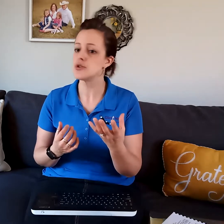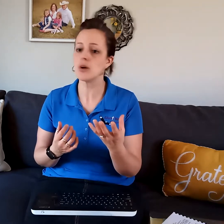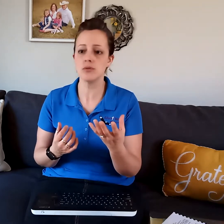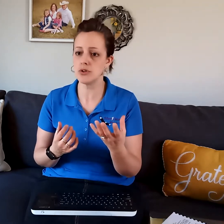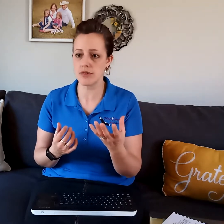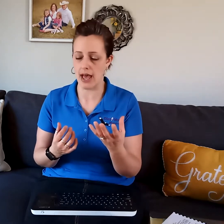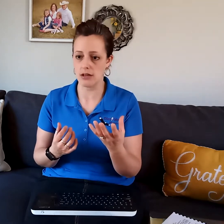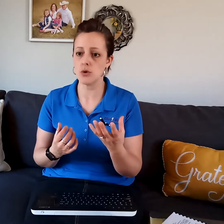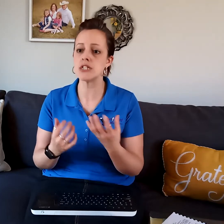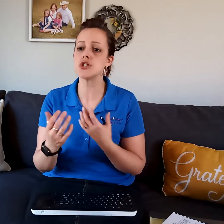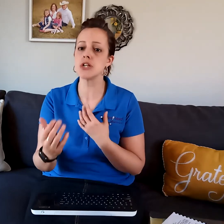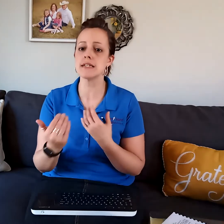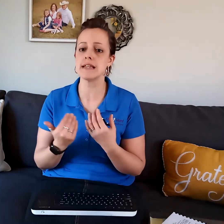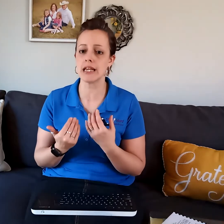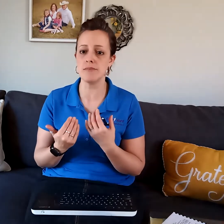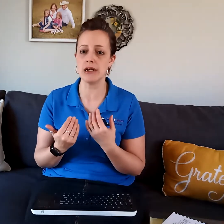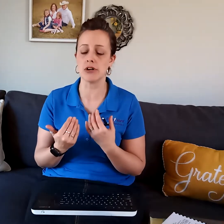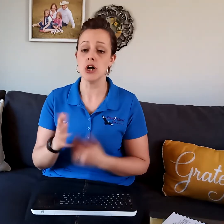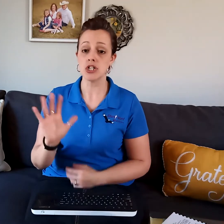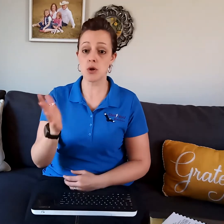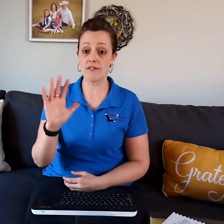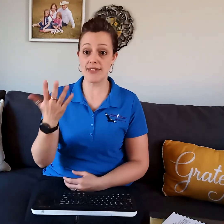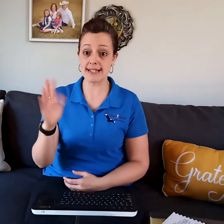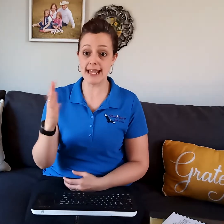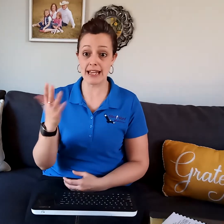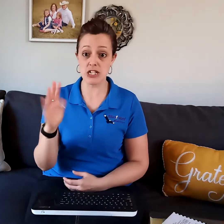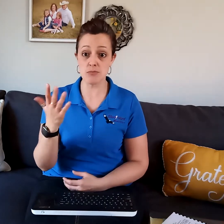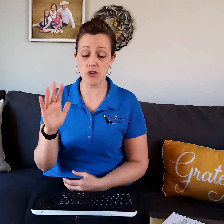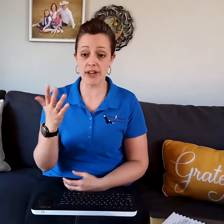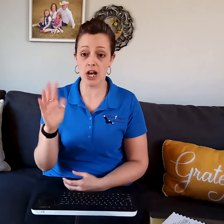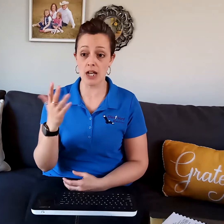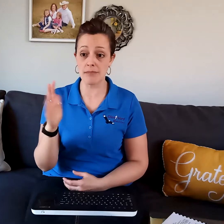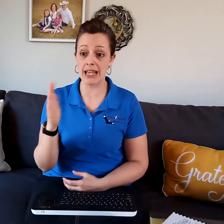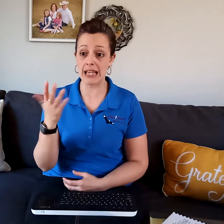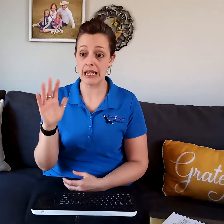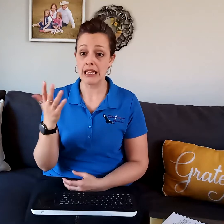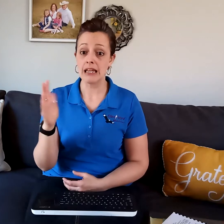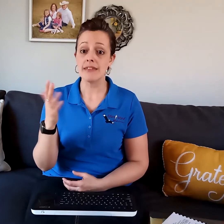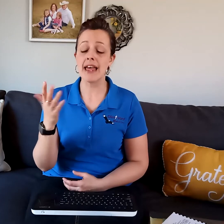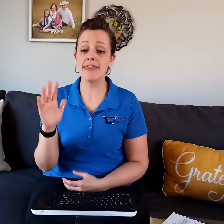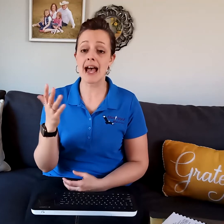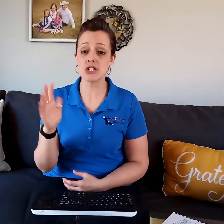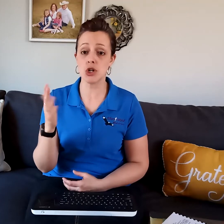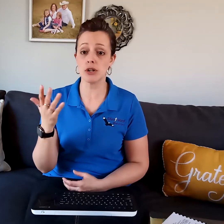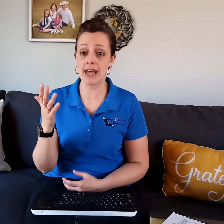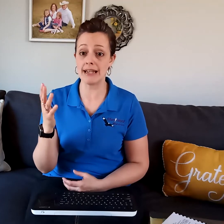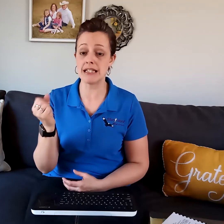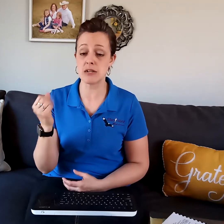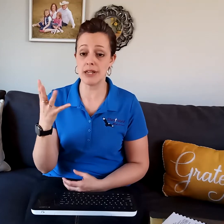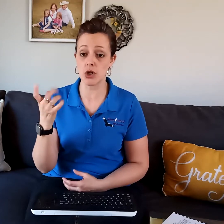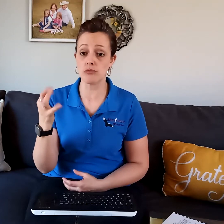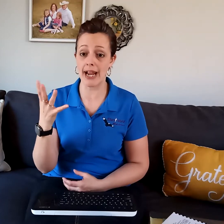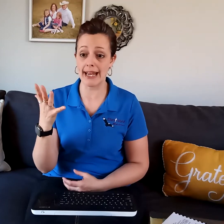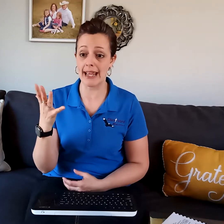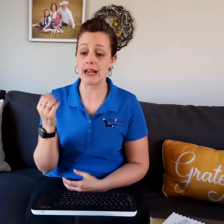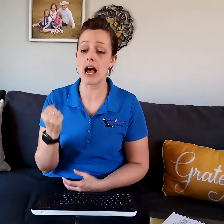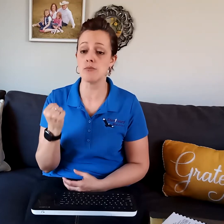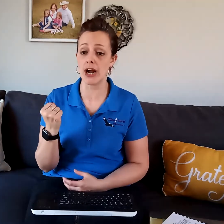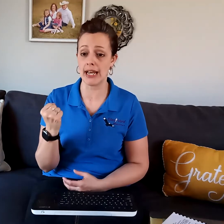Don't do that. It's just like a mirror. So if this hand is moving on me, then that needs to be your right hand. I'm